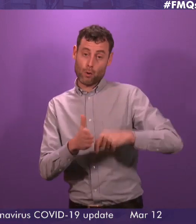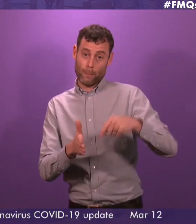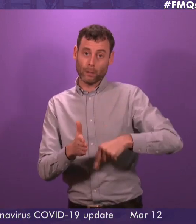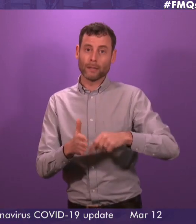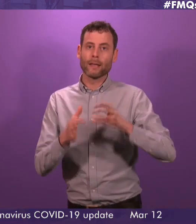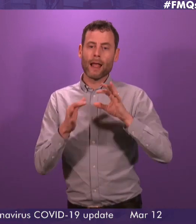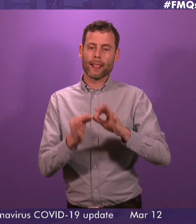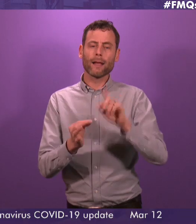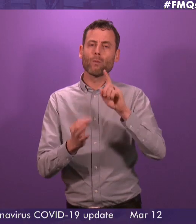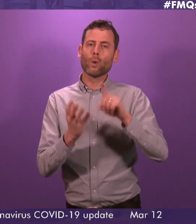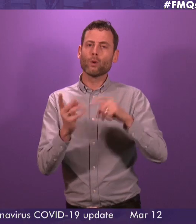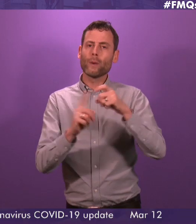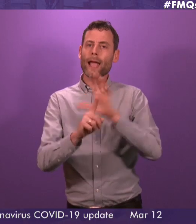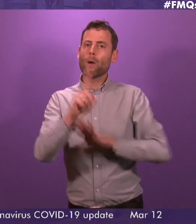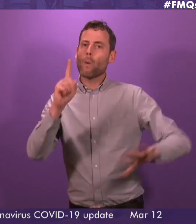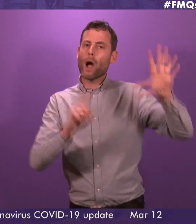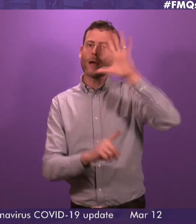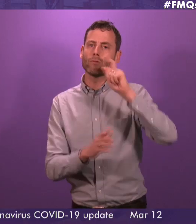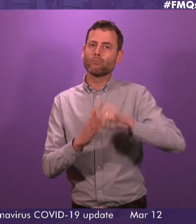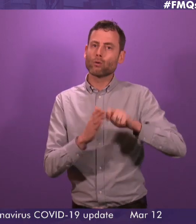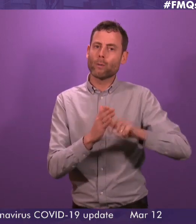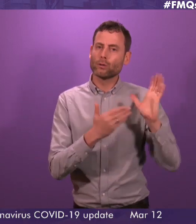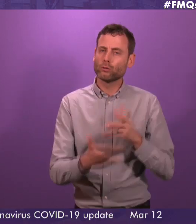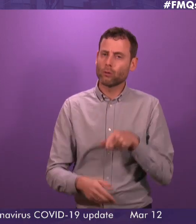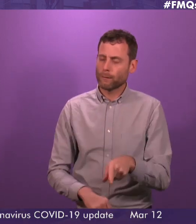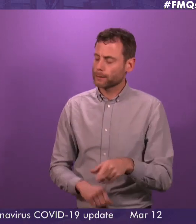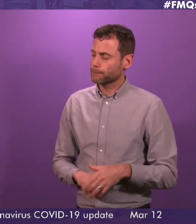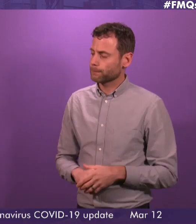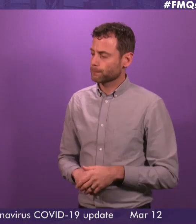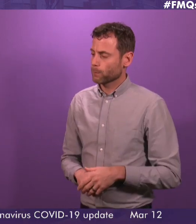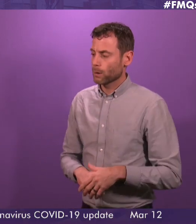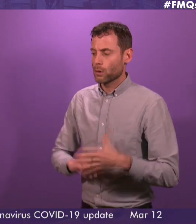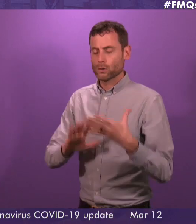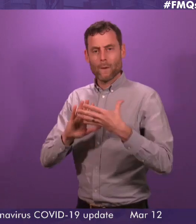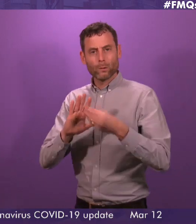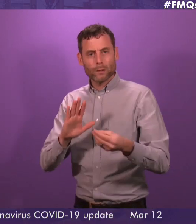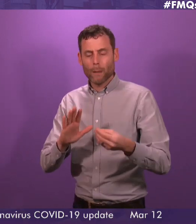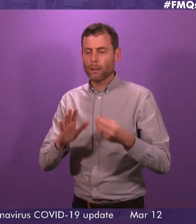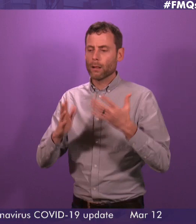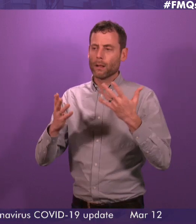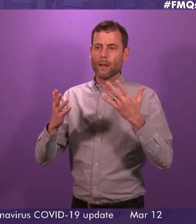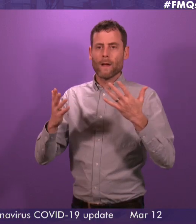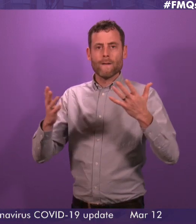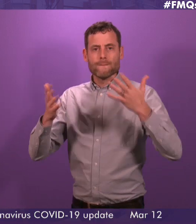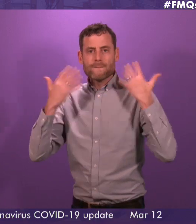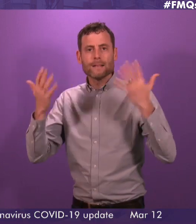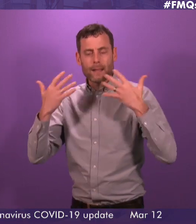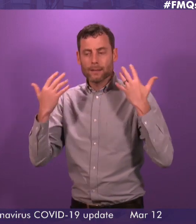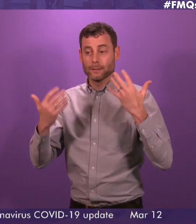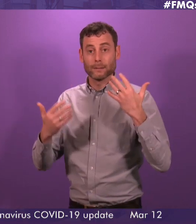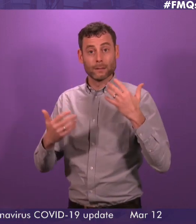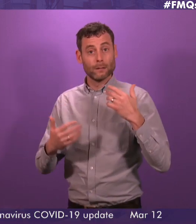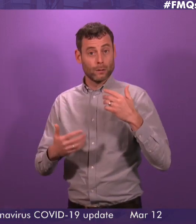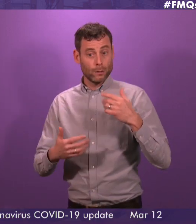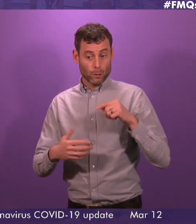service. And so, for example, with respect to kit like ventilators and so on, they are linked into that